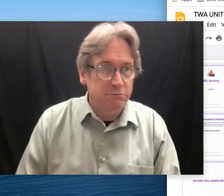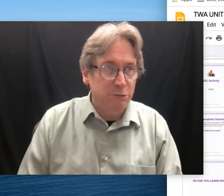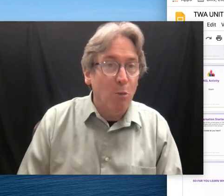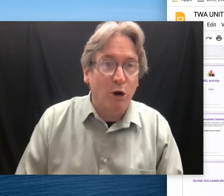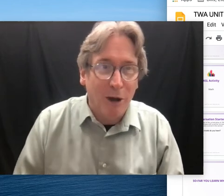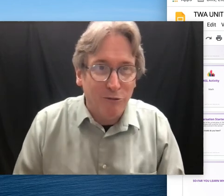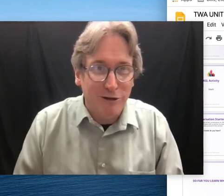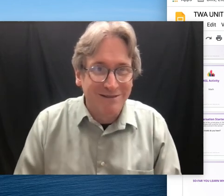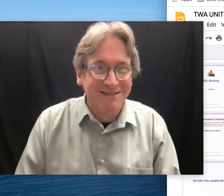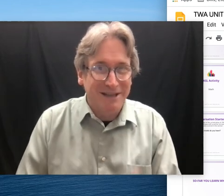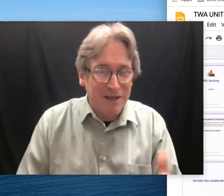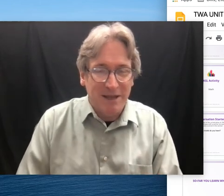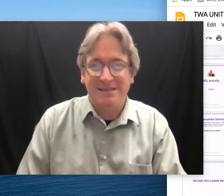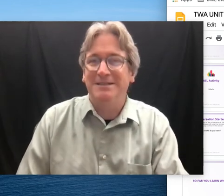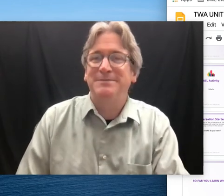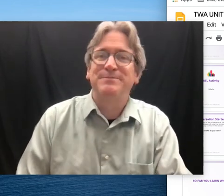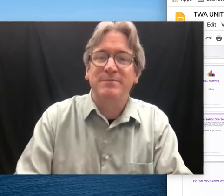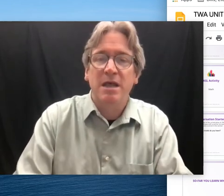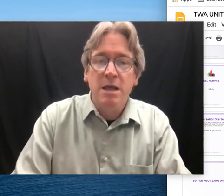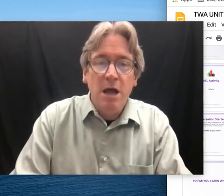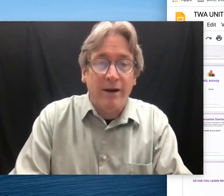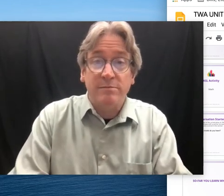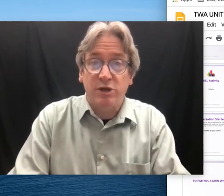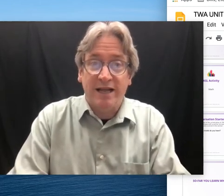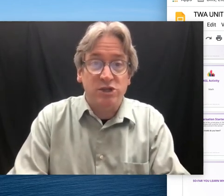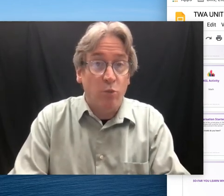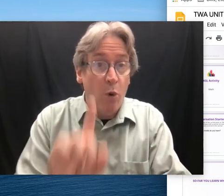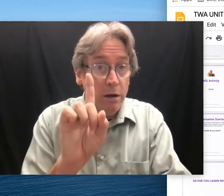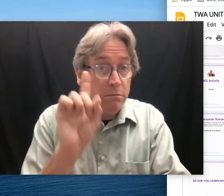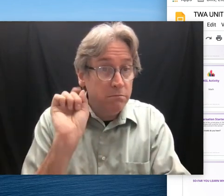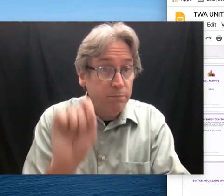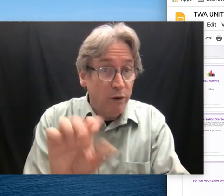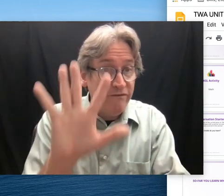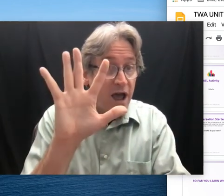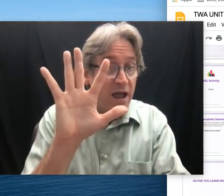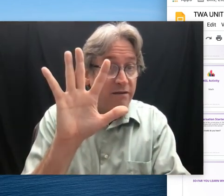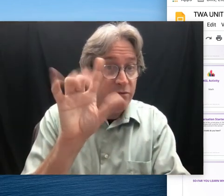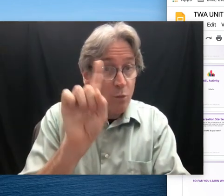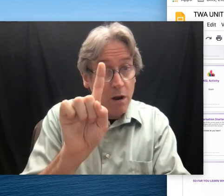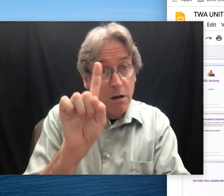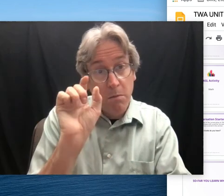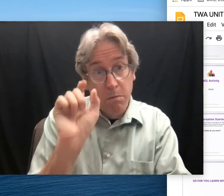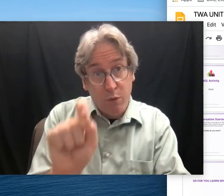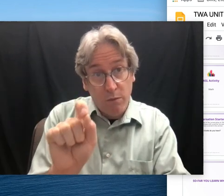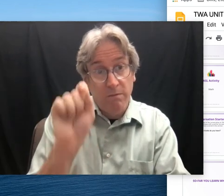more helpful, if that makes sense. All right, so that's 1.5.